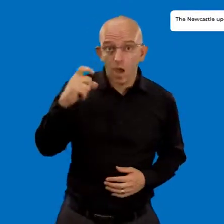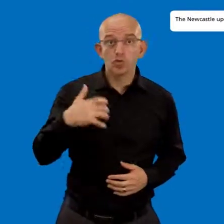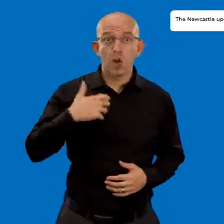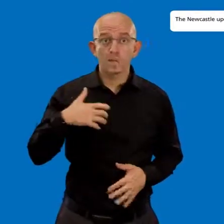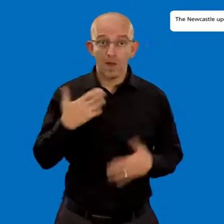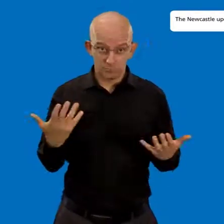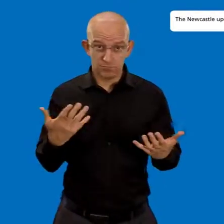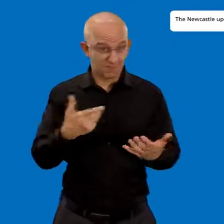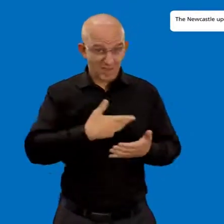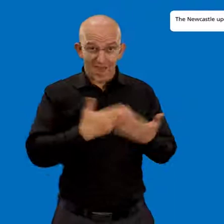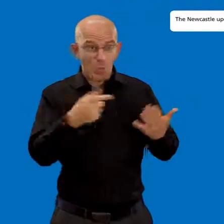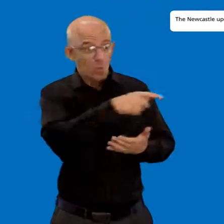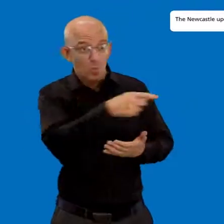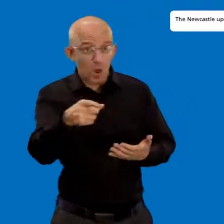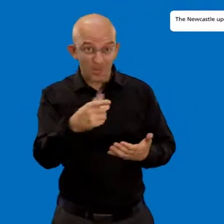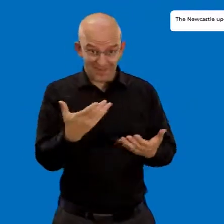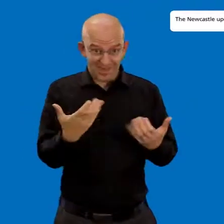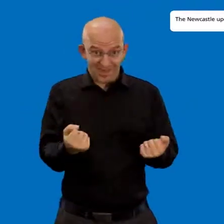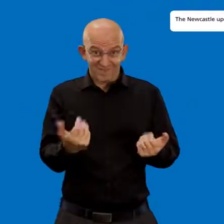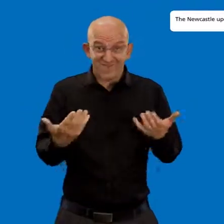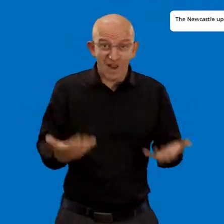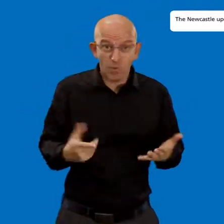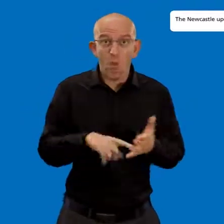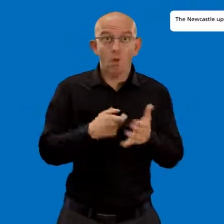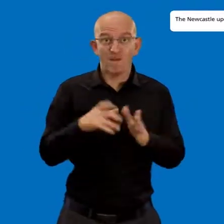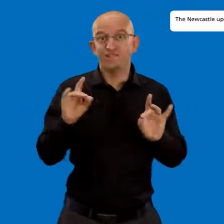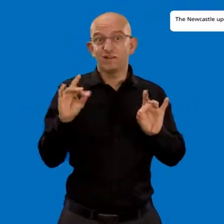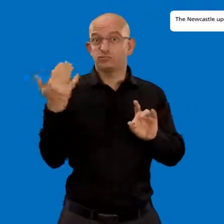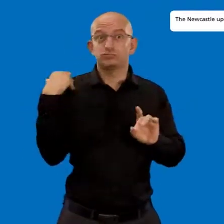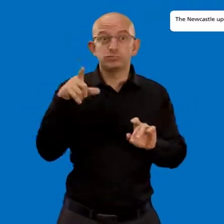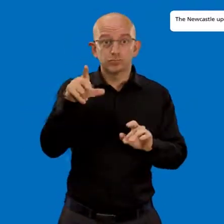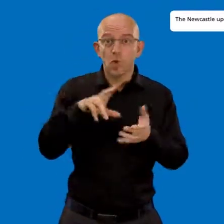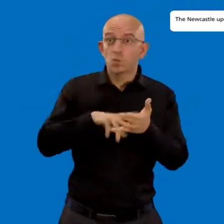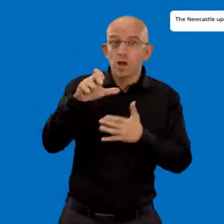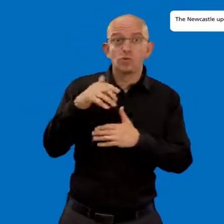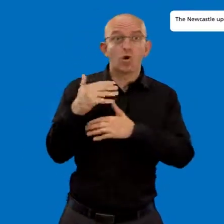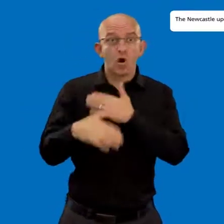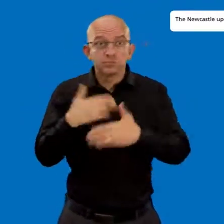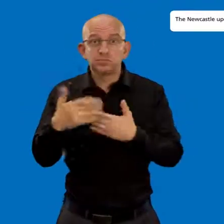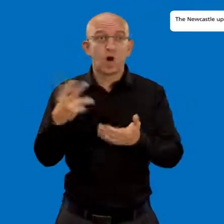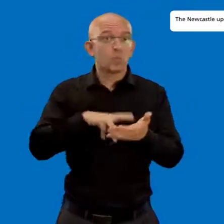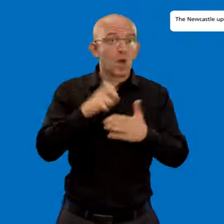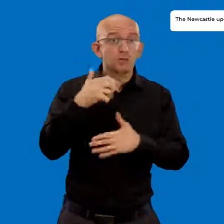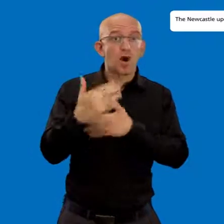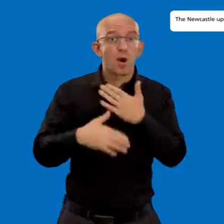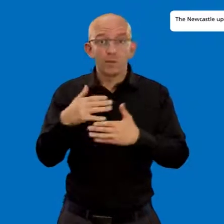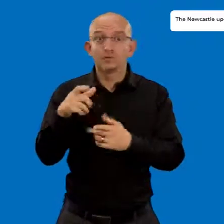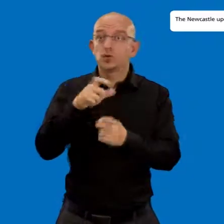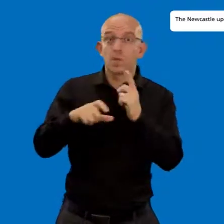Anyone who is receiving or has received care in the Newcastle Hospitals or Newcastle Hospitals